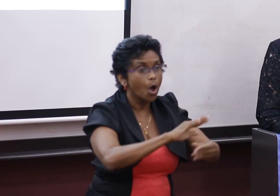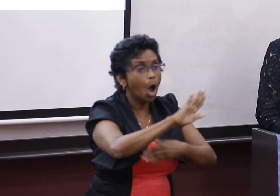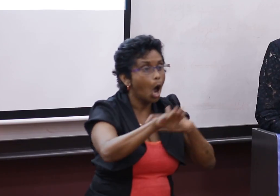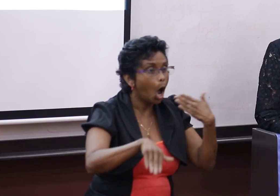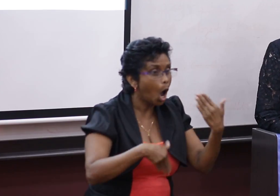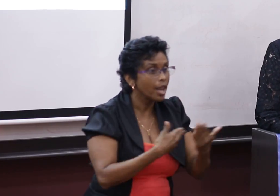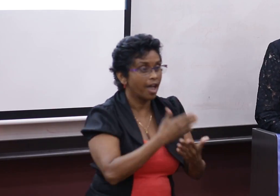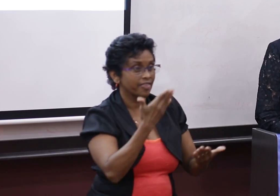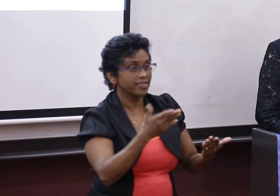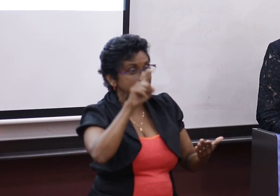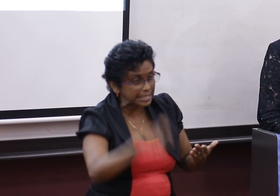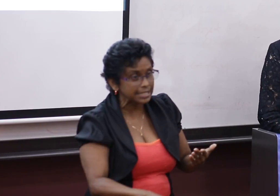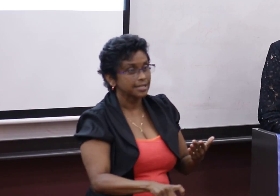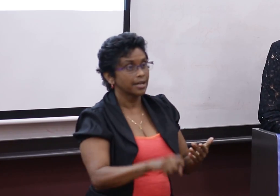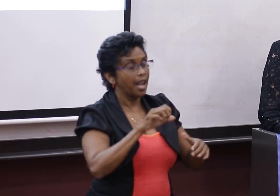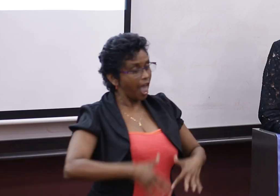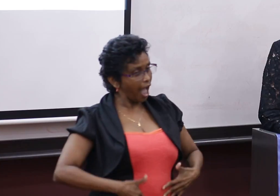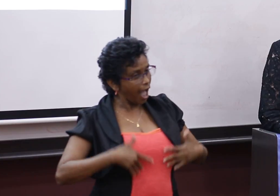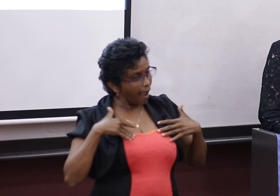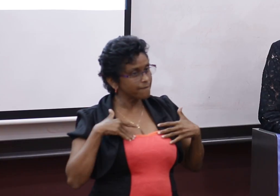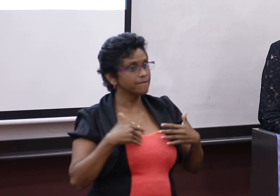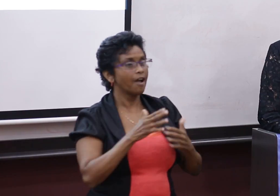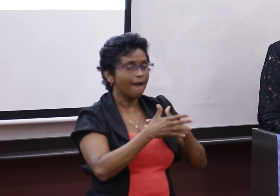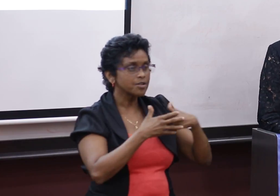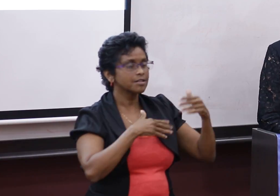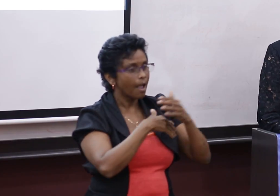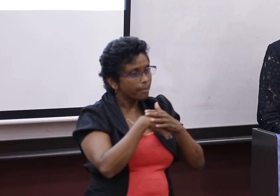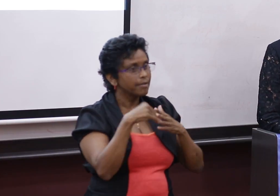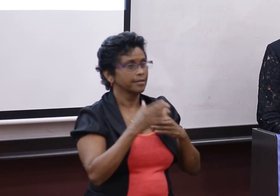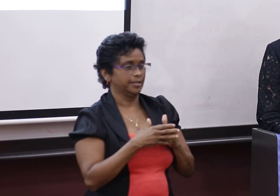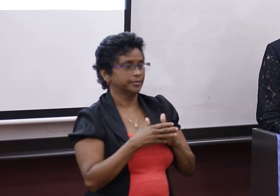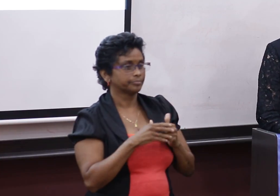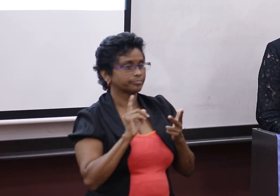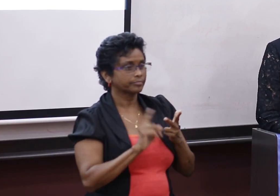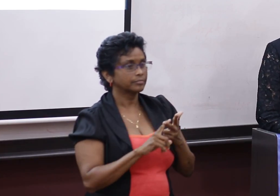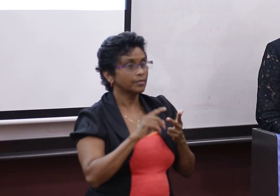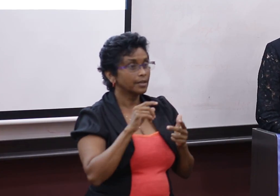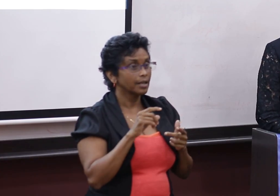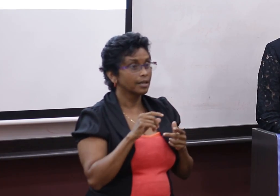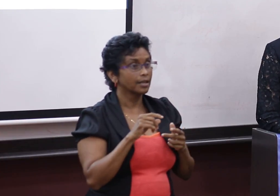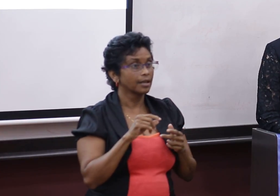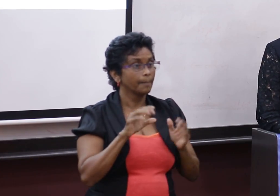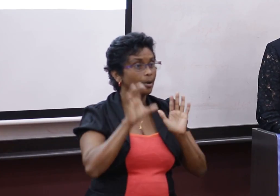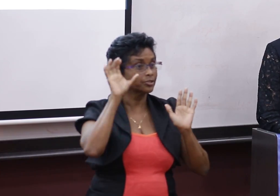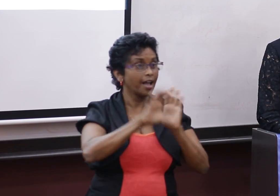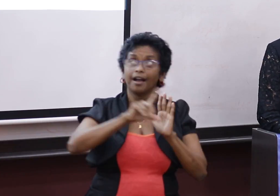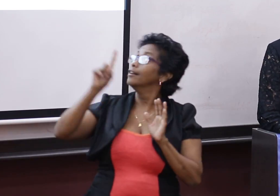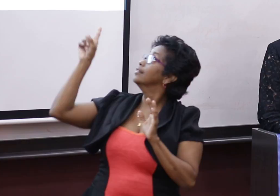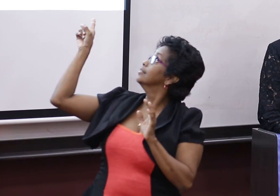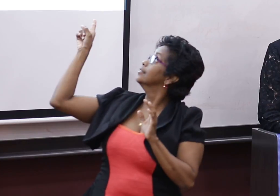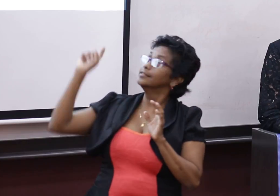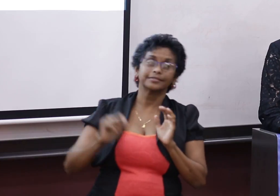equal to others. You see the young lady in the amphibious wheelchair at Maracas Beach, the lady enjoying